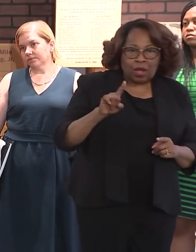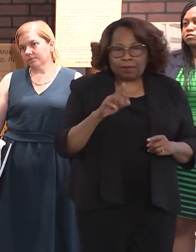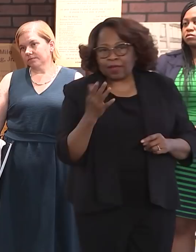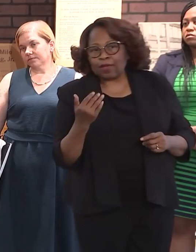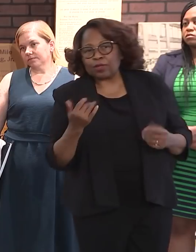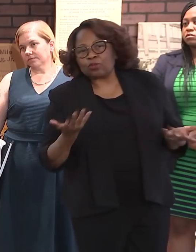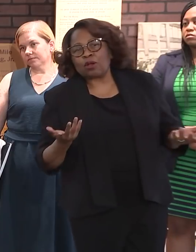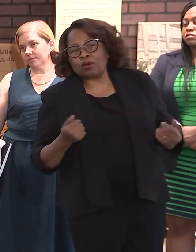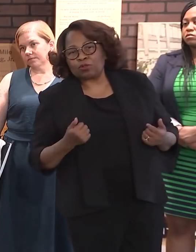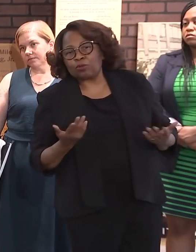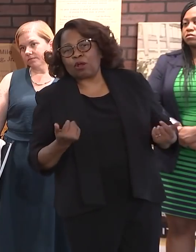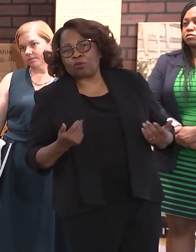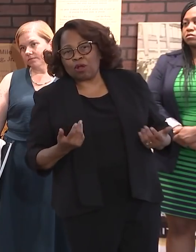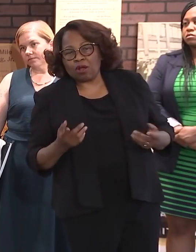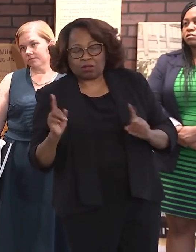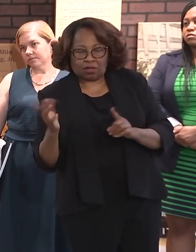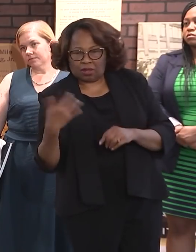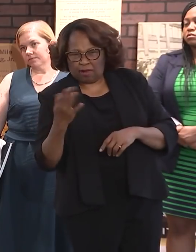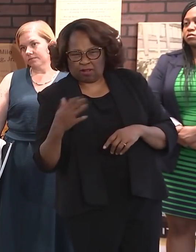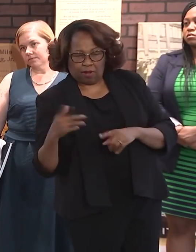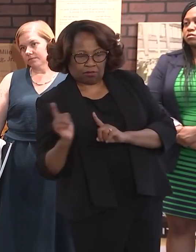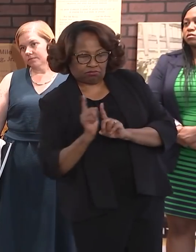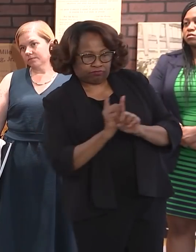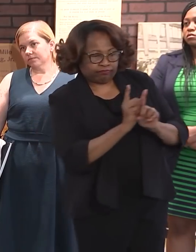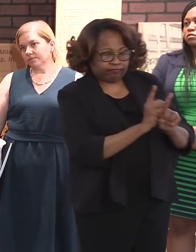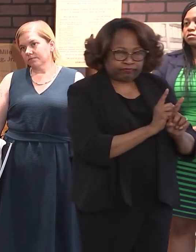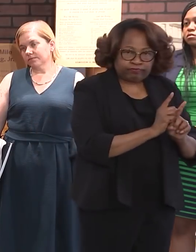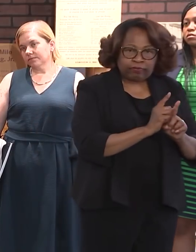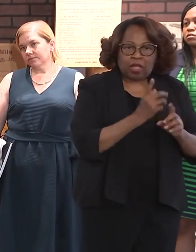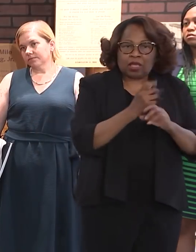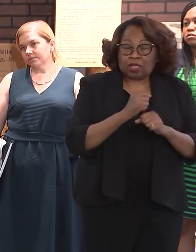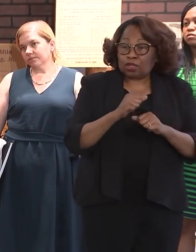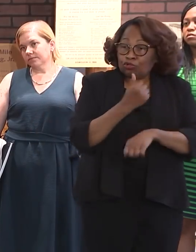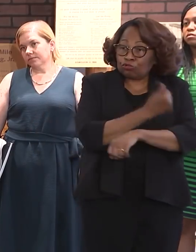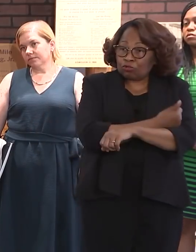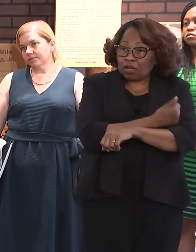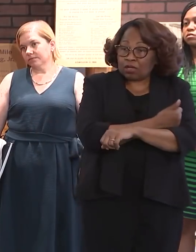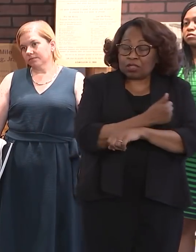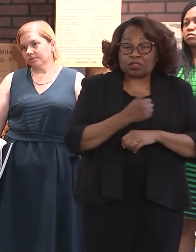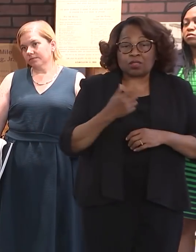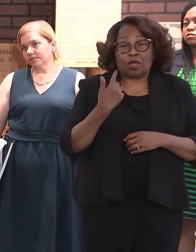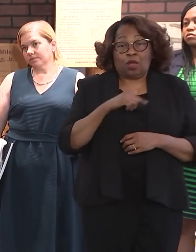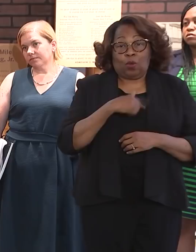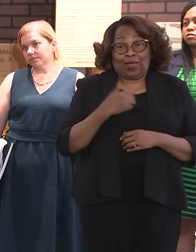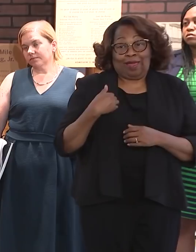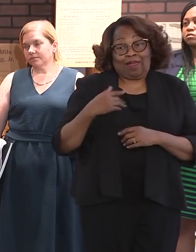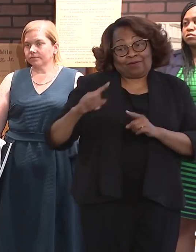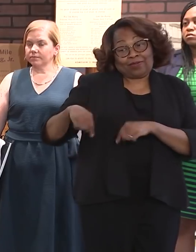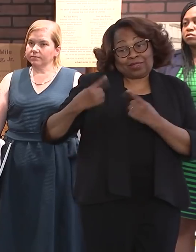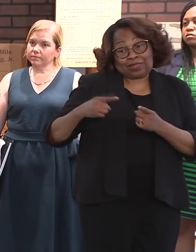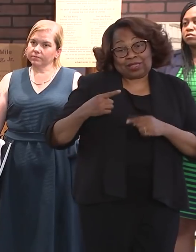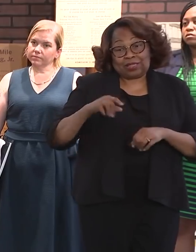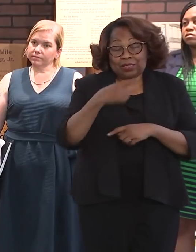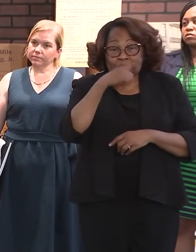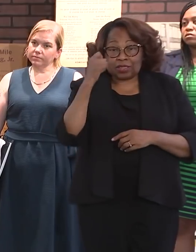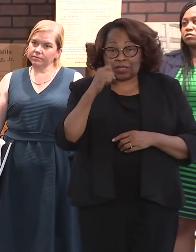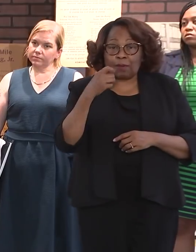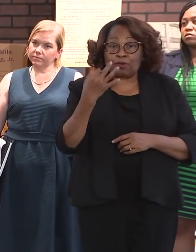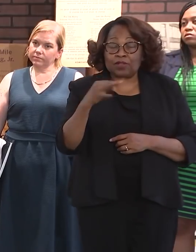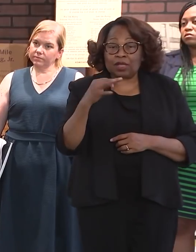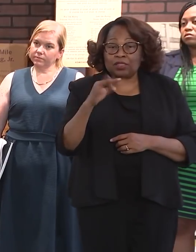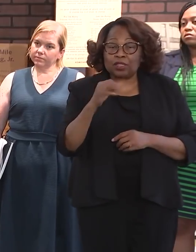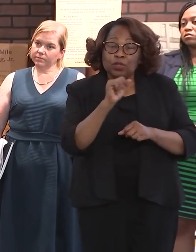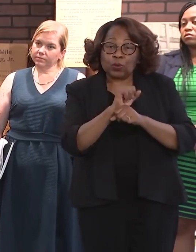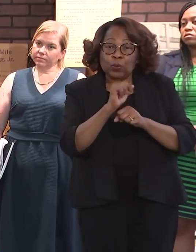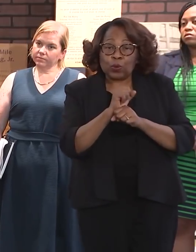what they want and then taking them to places where they can get that fulfilled. We have, since the summer of 19, working very